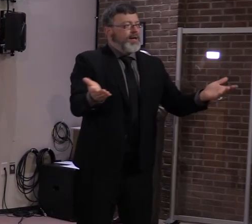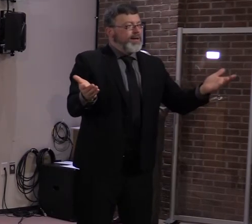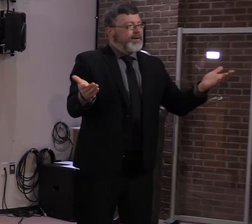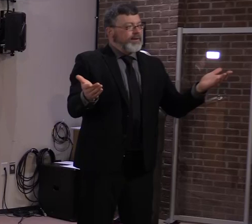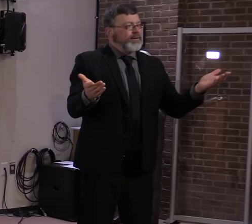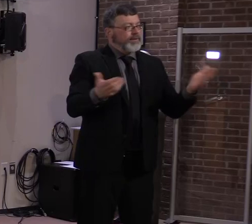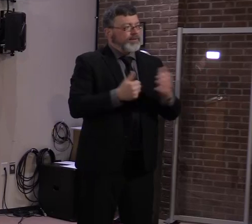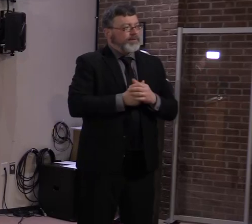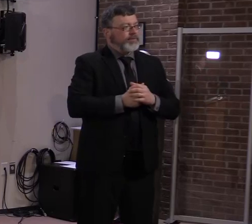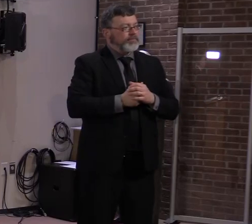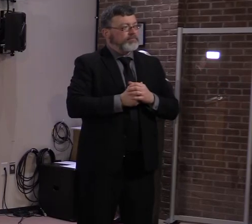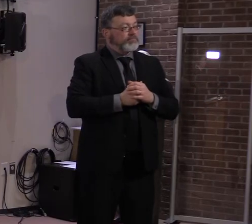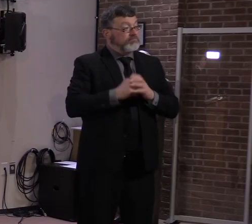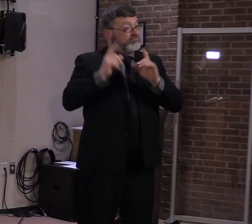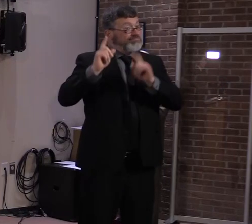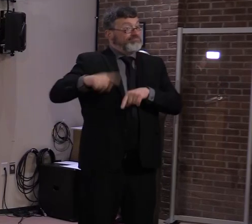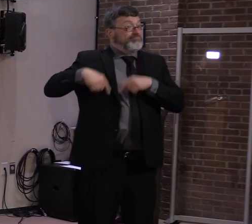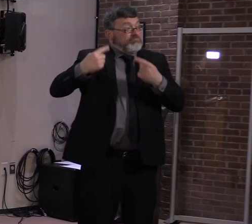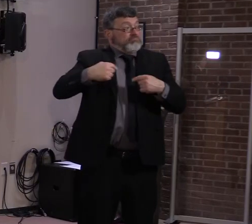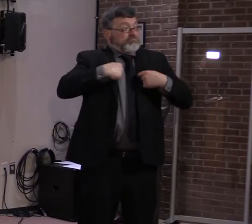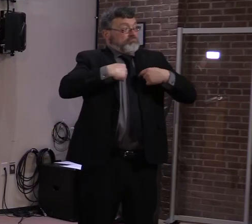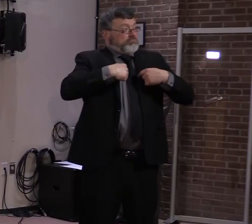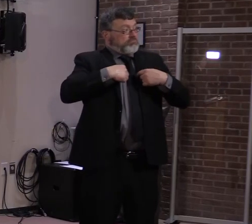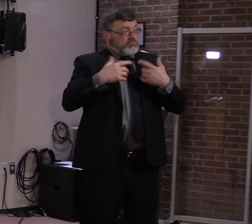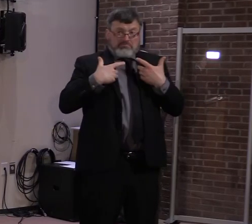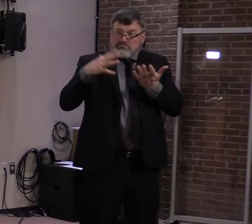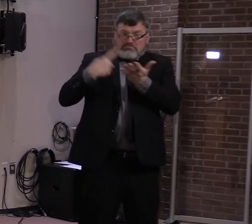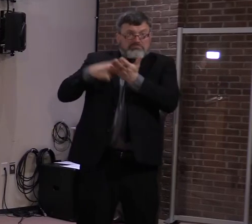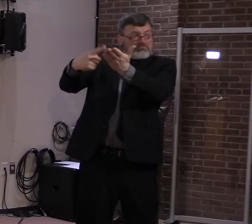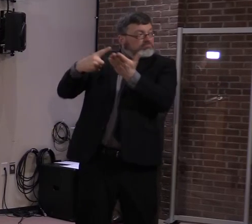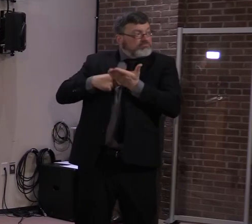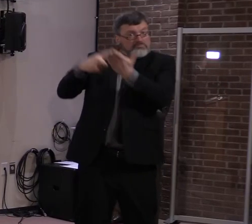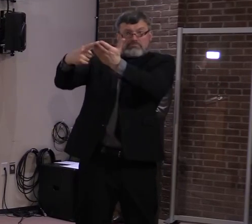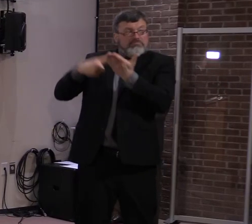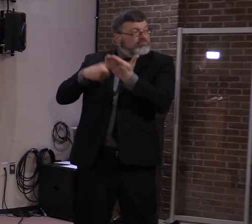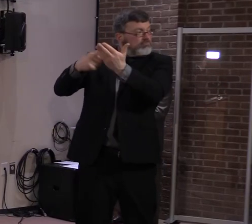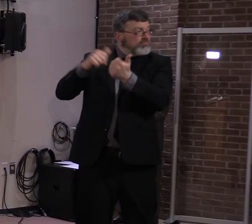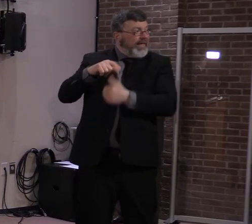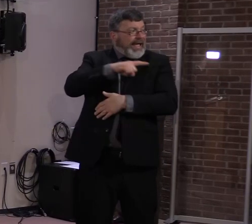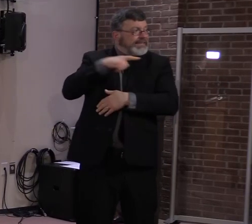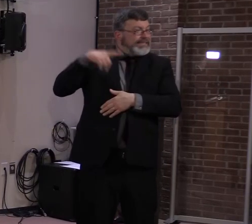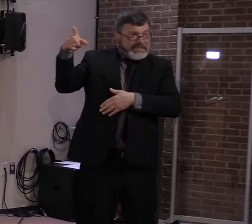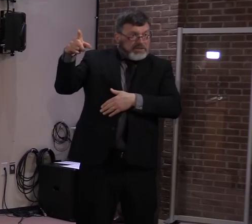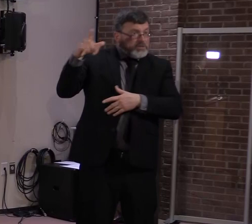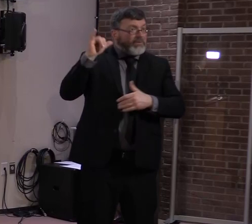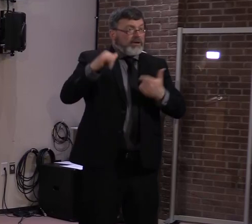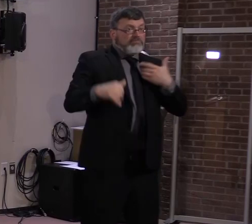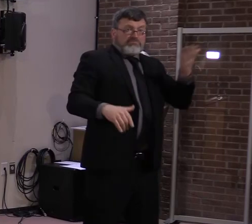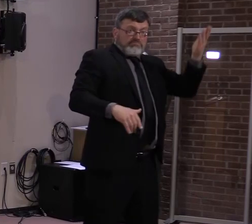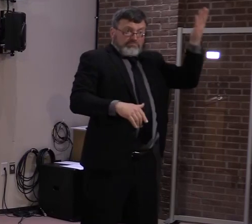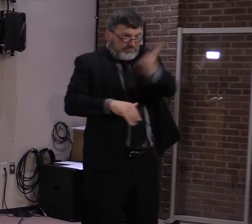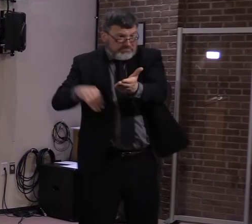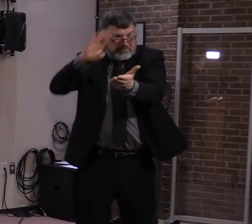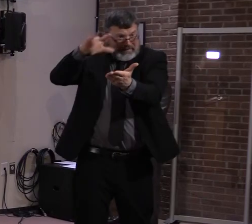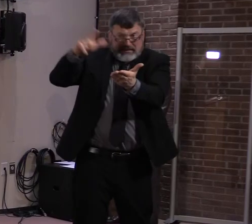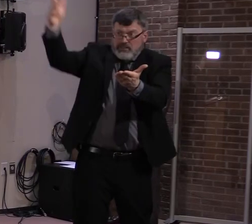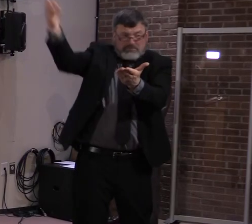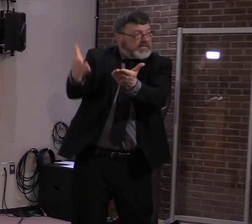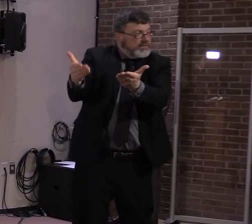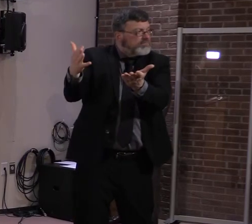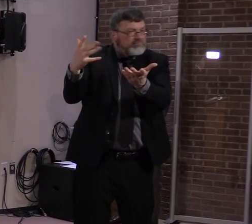that. Creating a separate section in the appropriations bill. I think it has to be